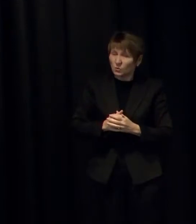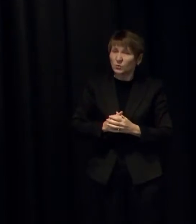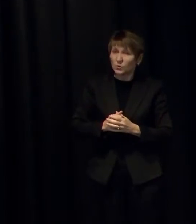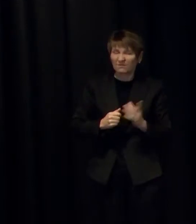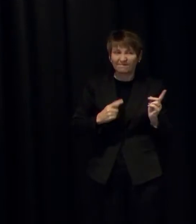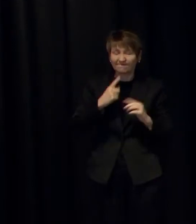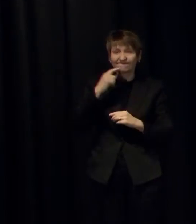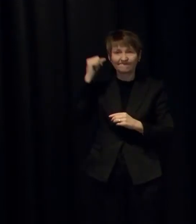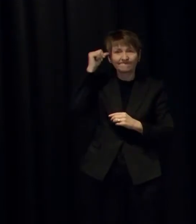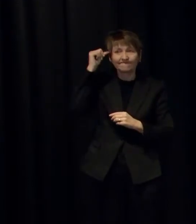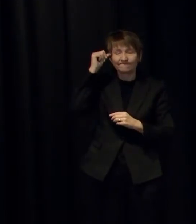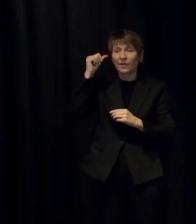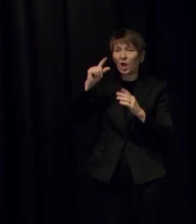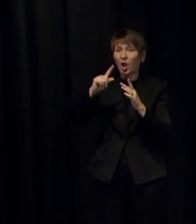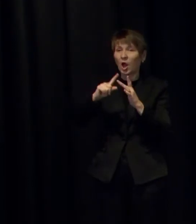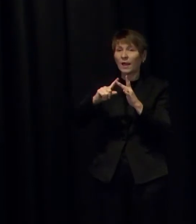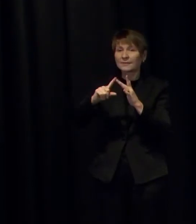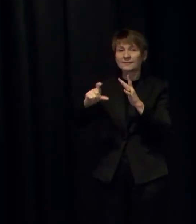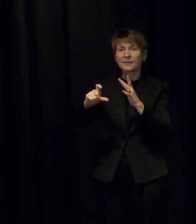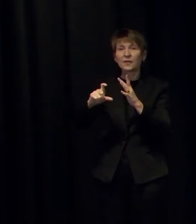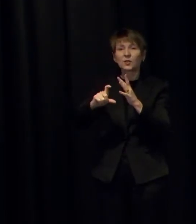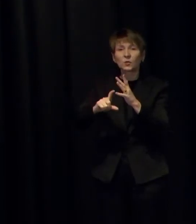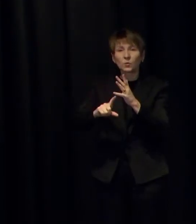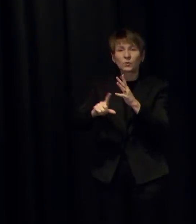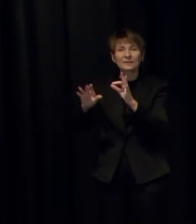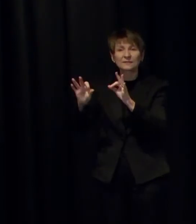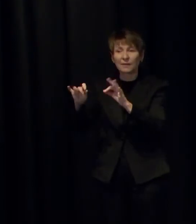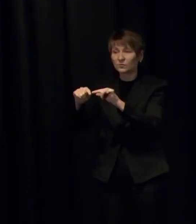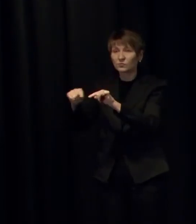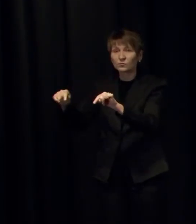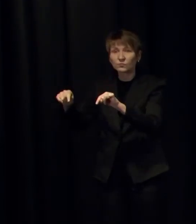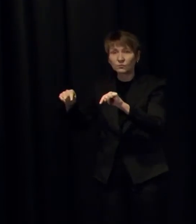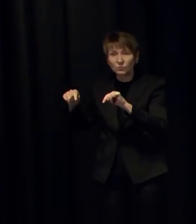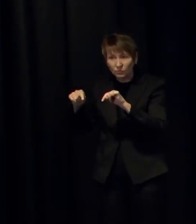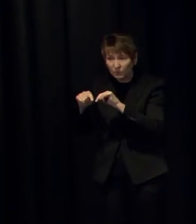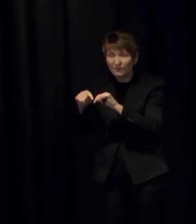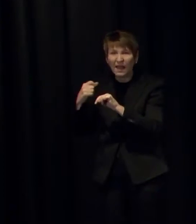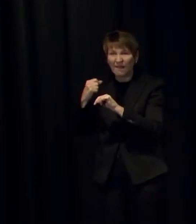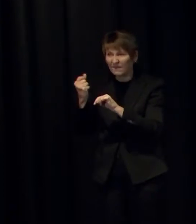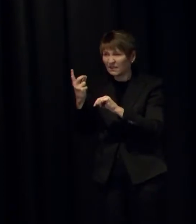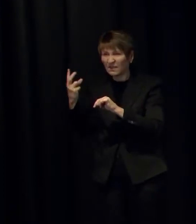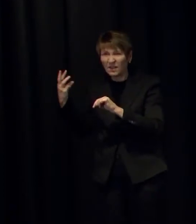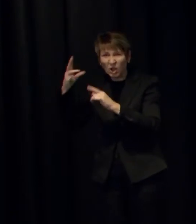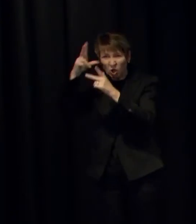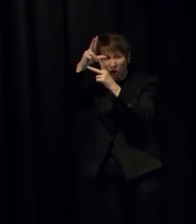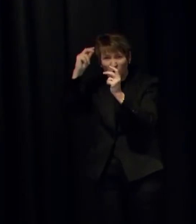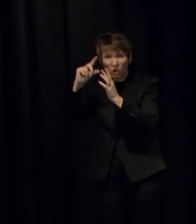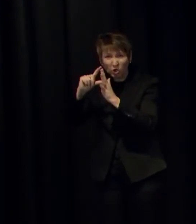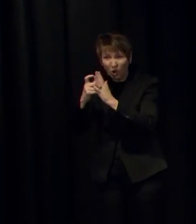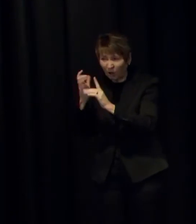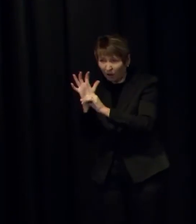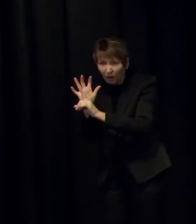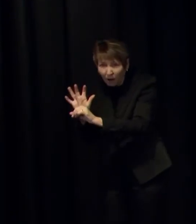already substantial. It's already a third of our normal capacity. So it's not to say it's not a strain on the system, it's not to say